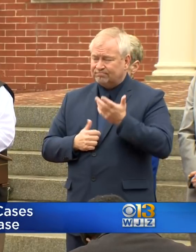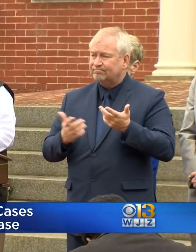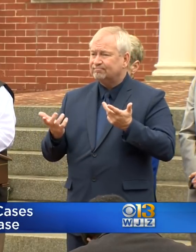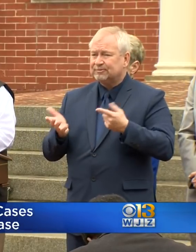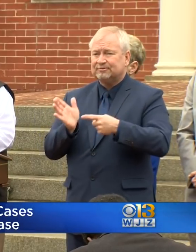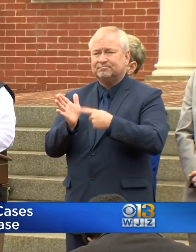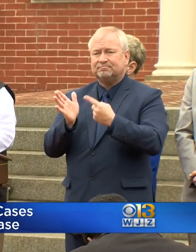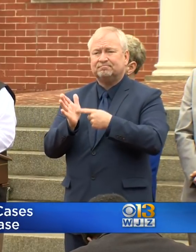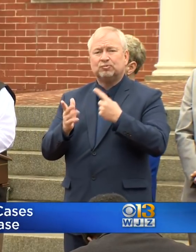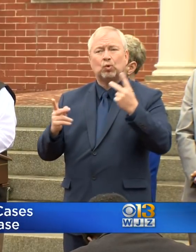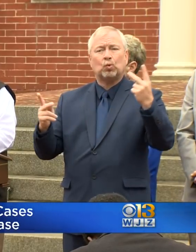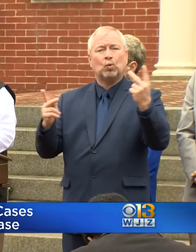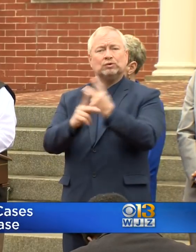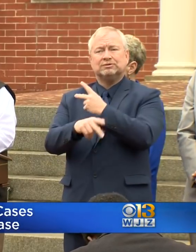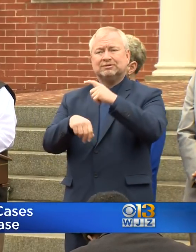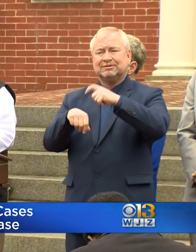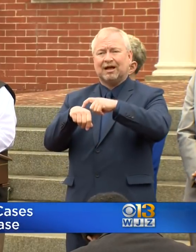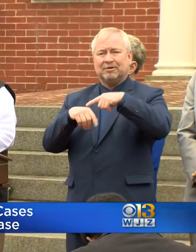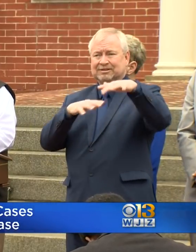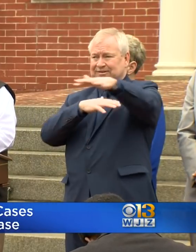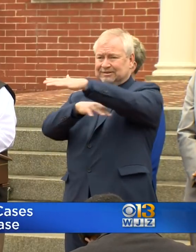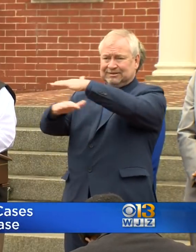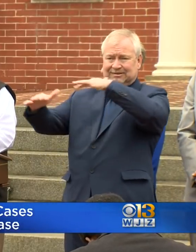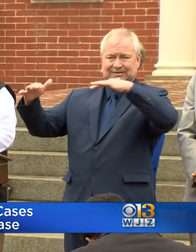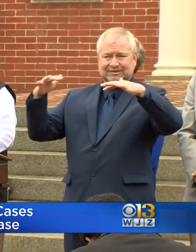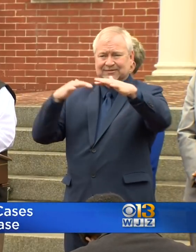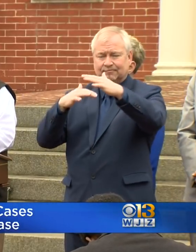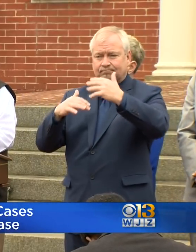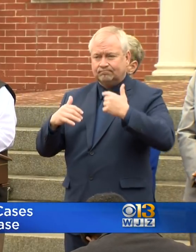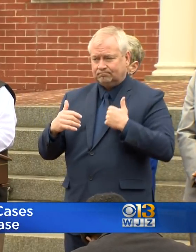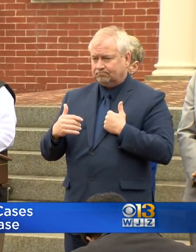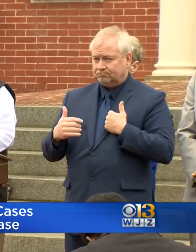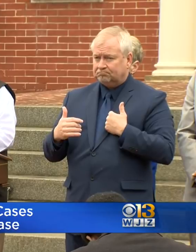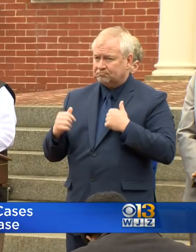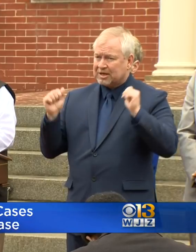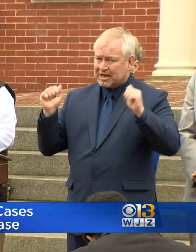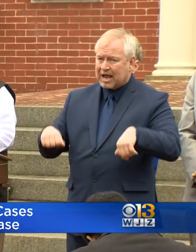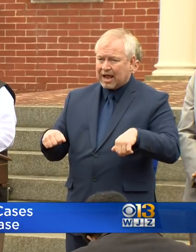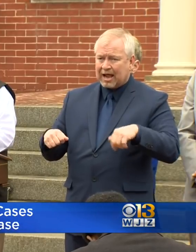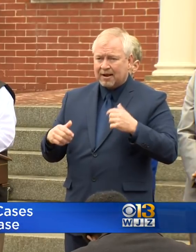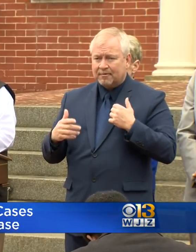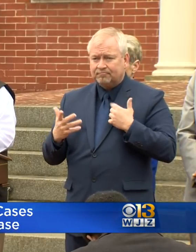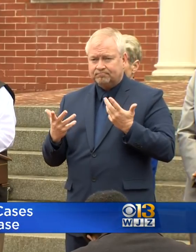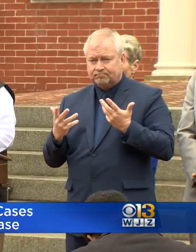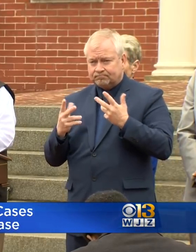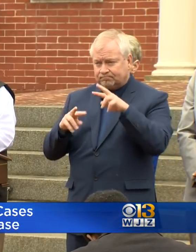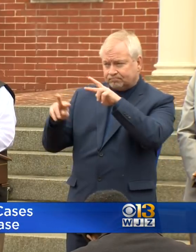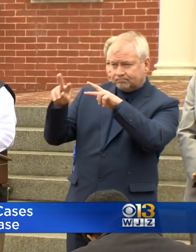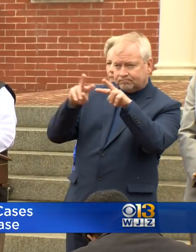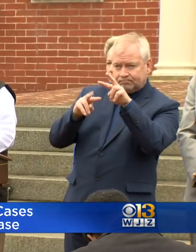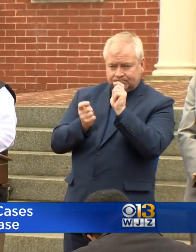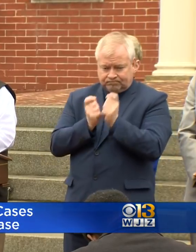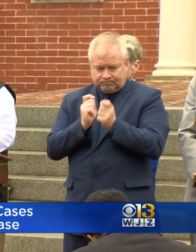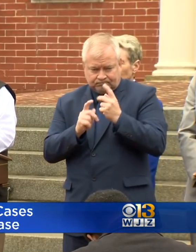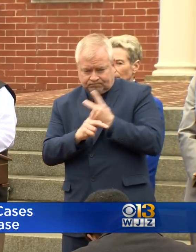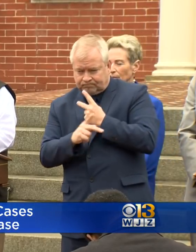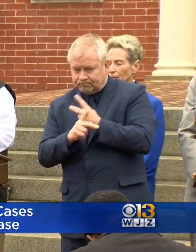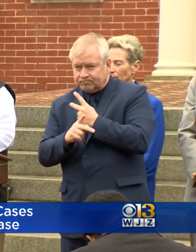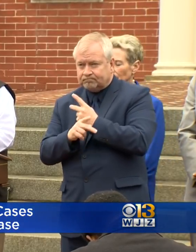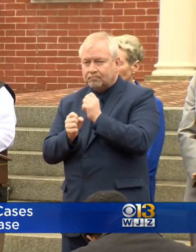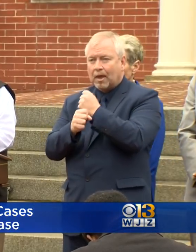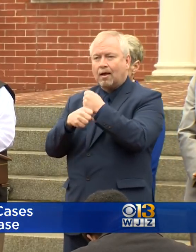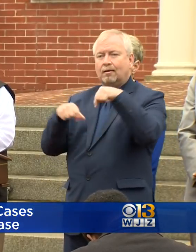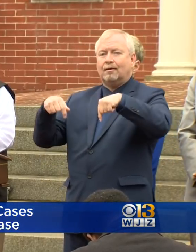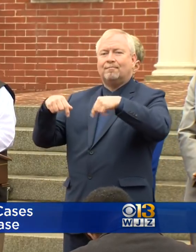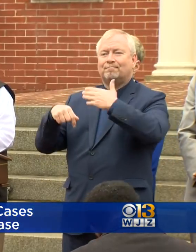the worst times have a way of bringing out the very best in people. And Marylanders are a